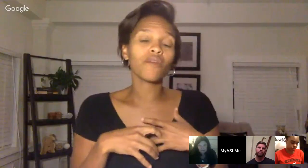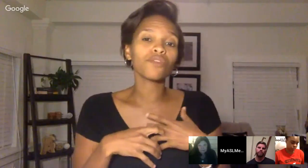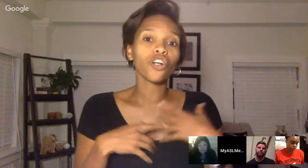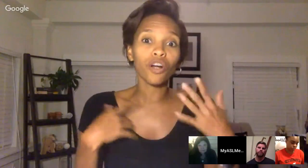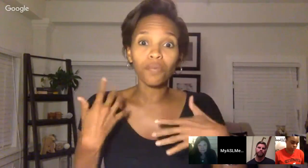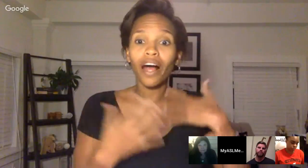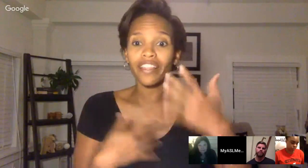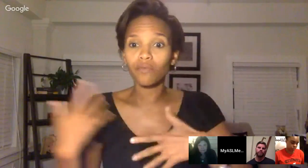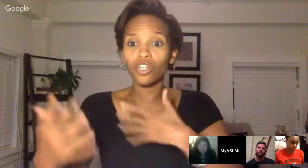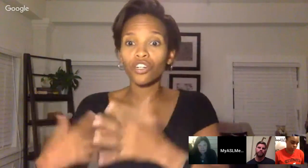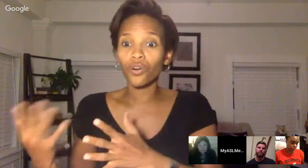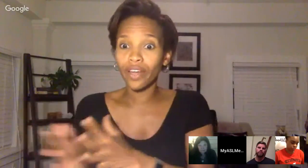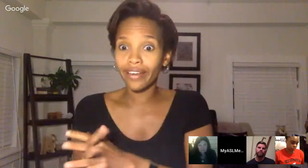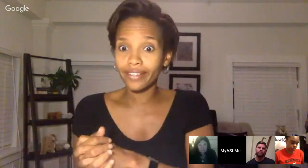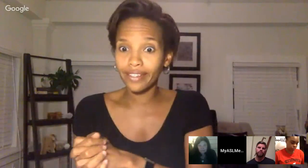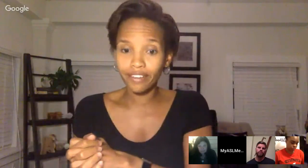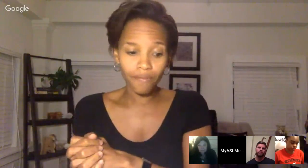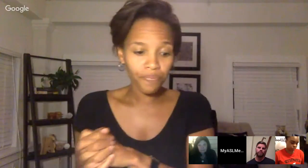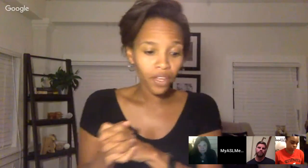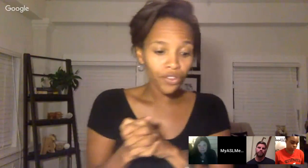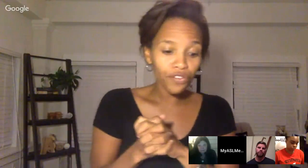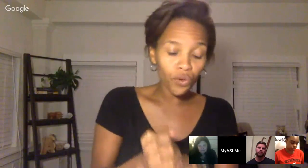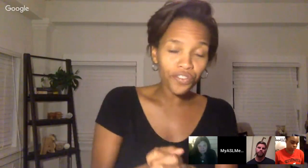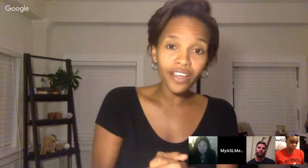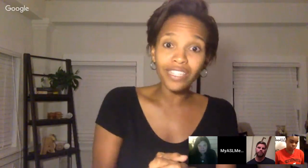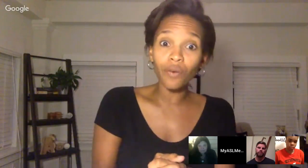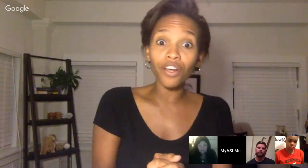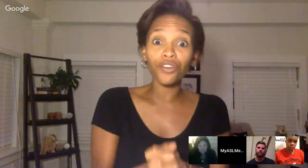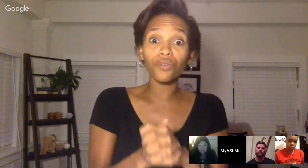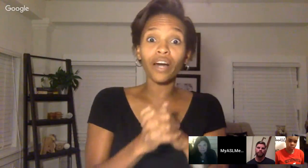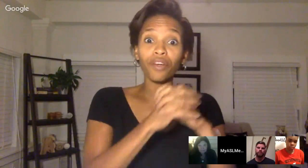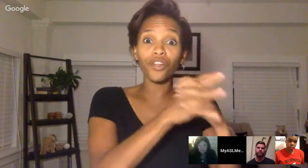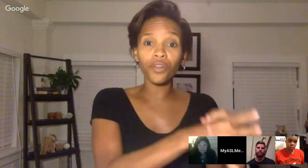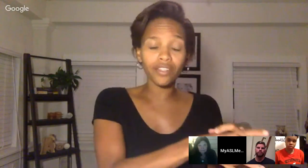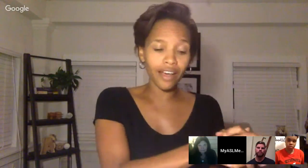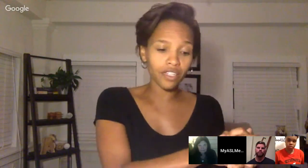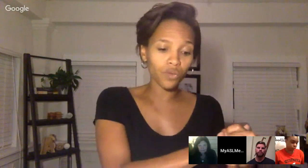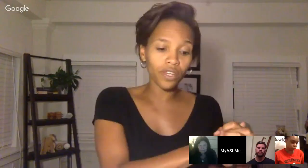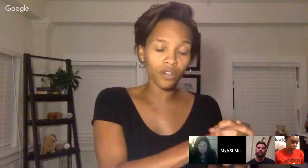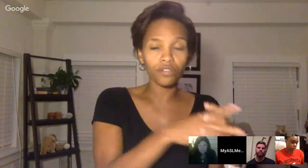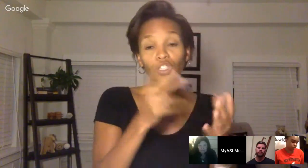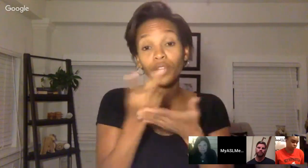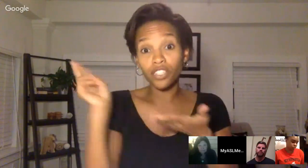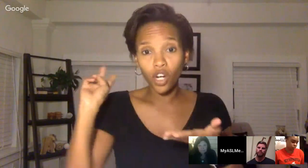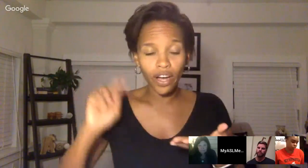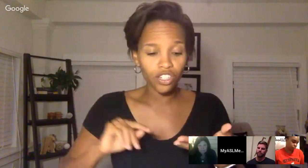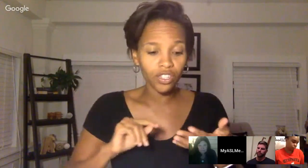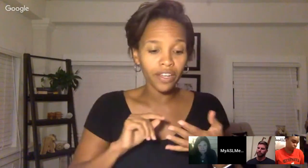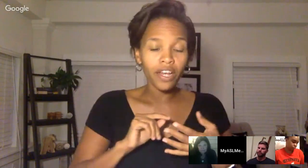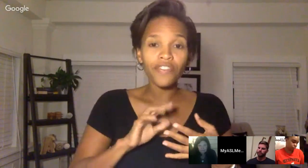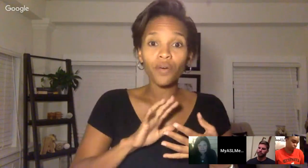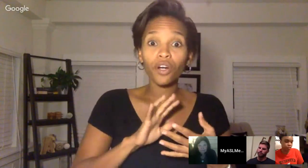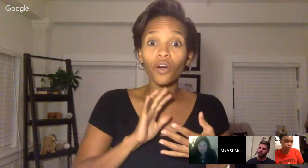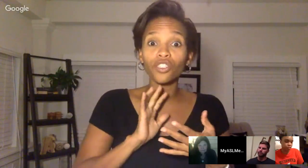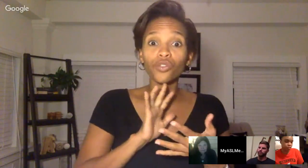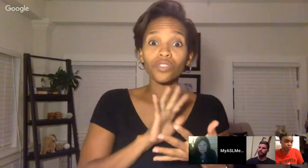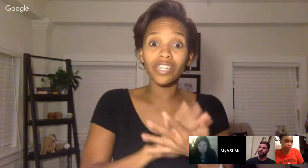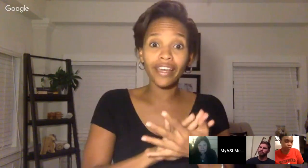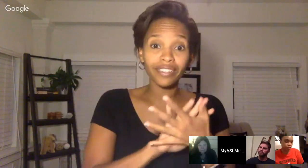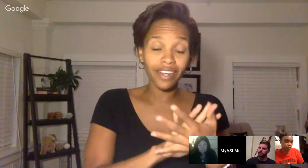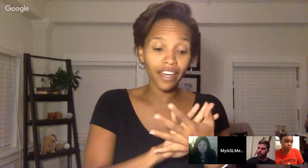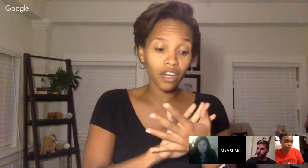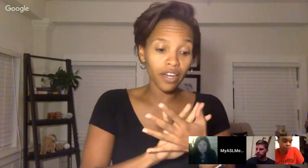and start applying them to our own ASL. The 4 things that we noted last week, or 2 weeks ago actually, that we're going